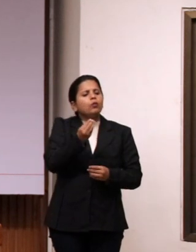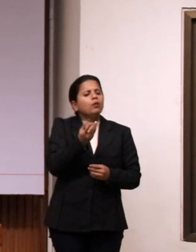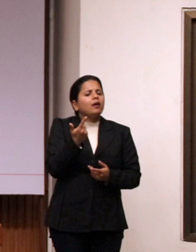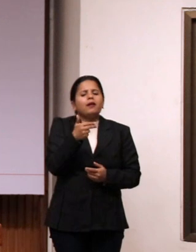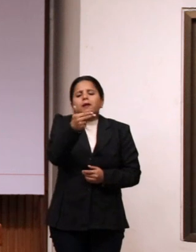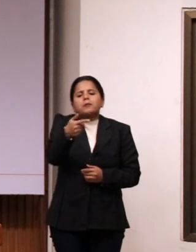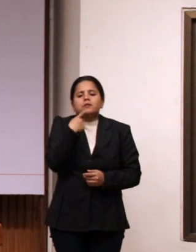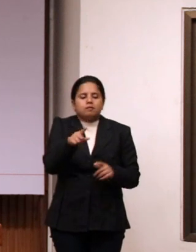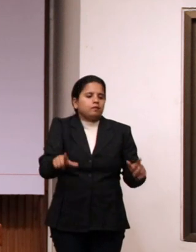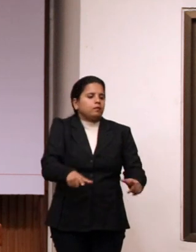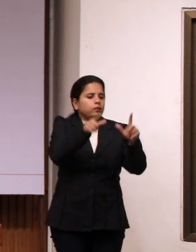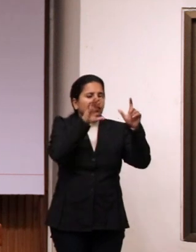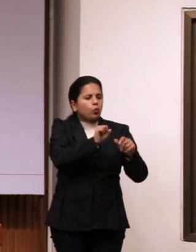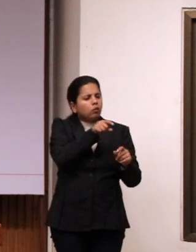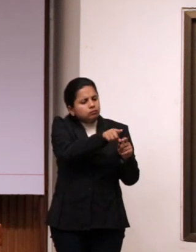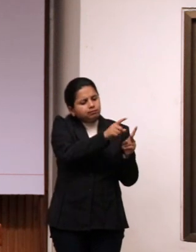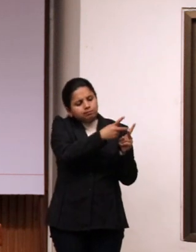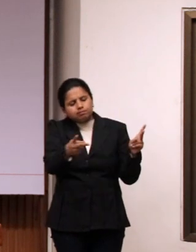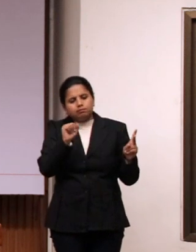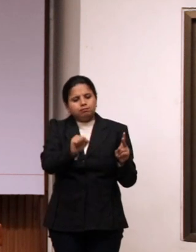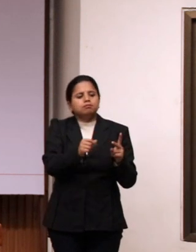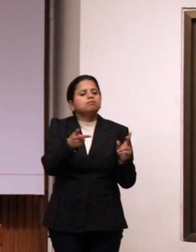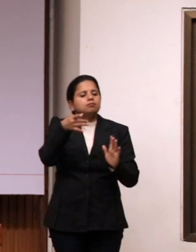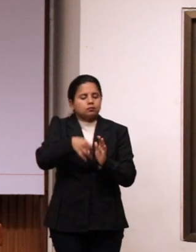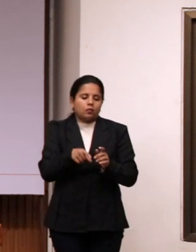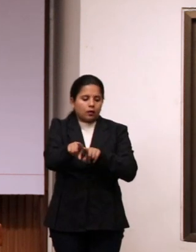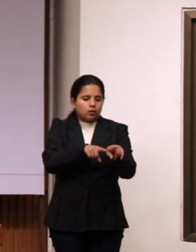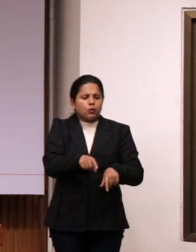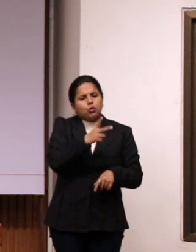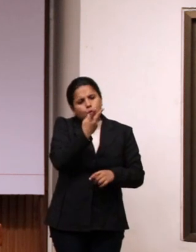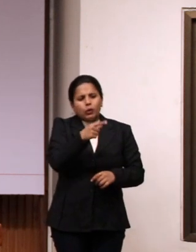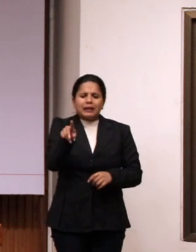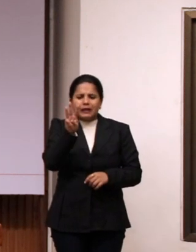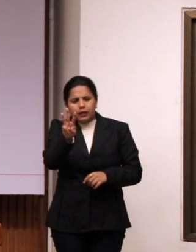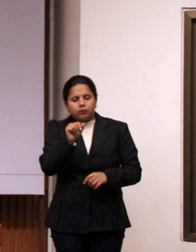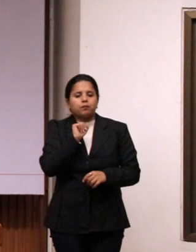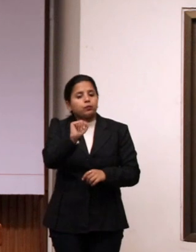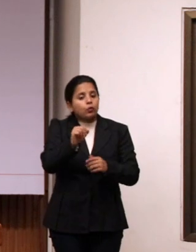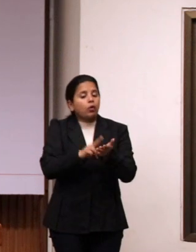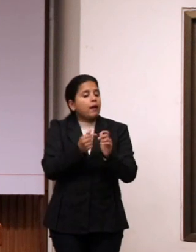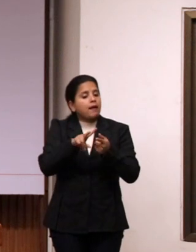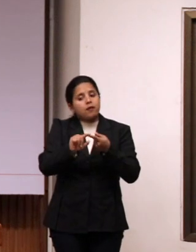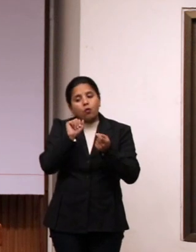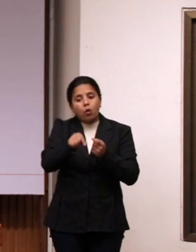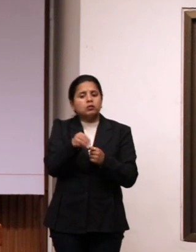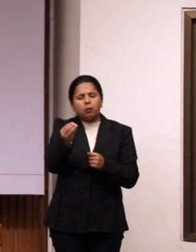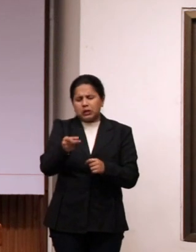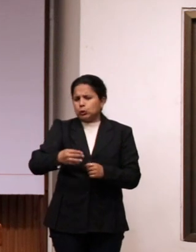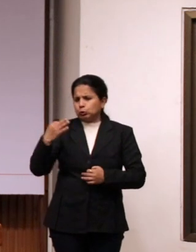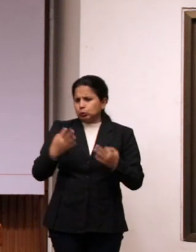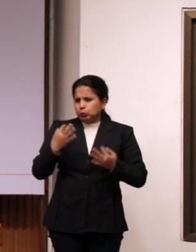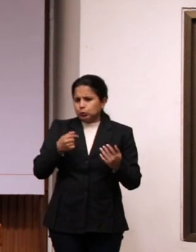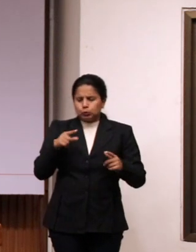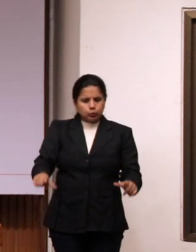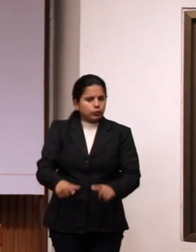you call, tree species. For example, 2 to 3 native species along with many exotic. And